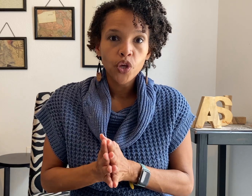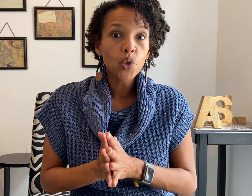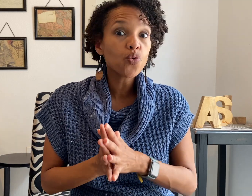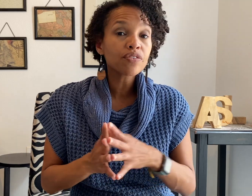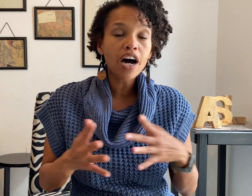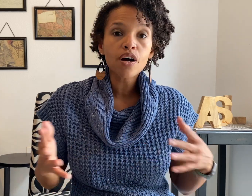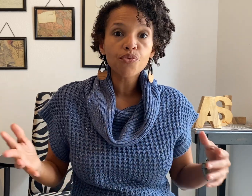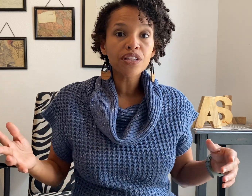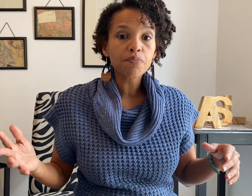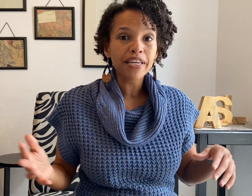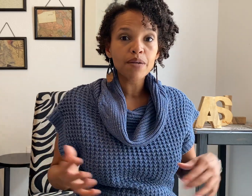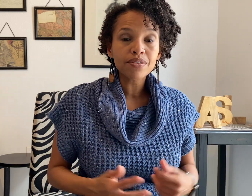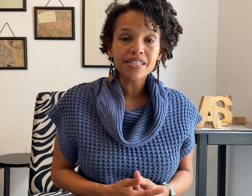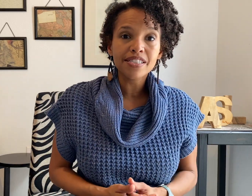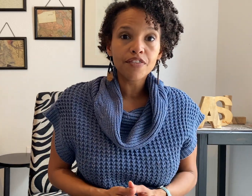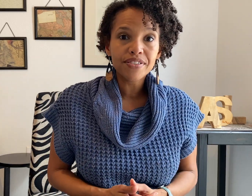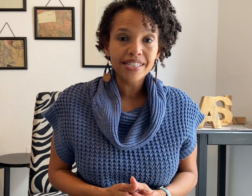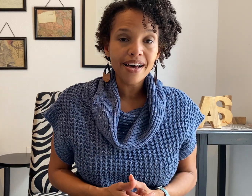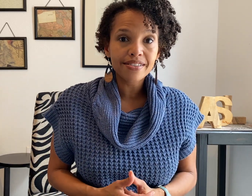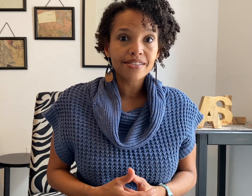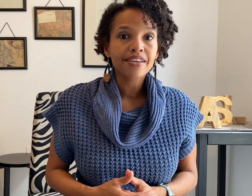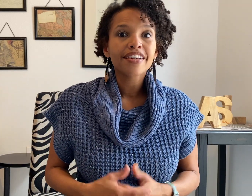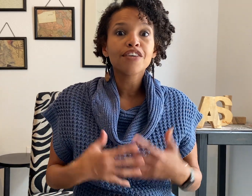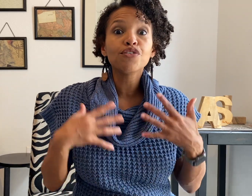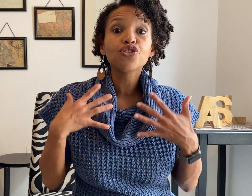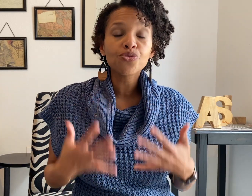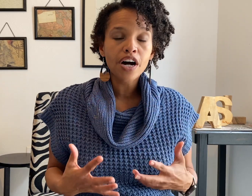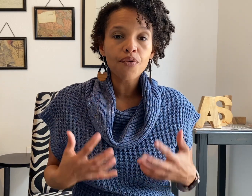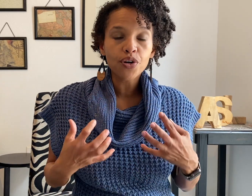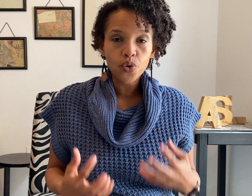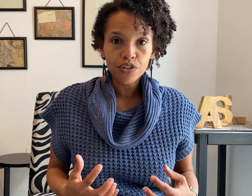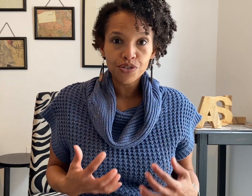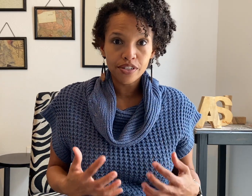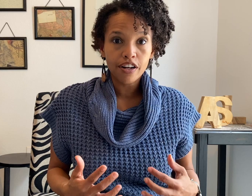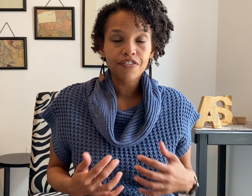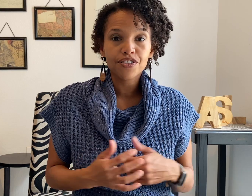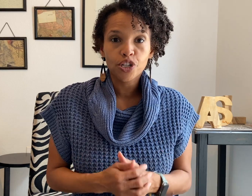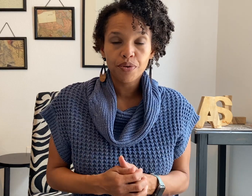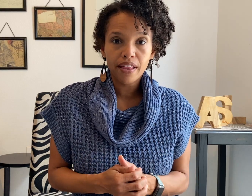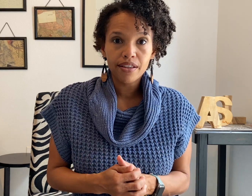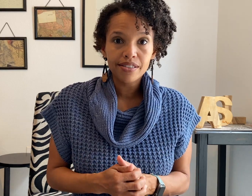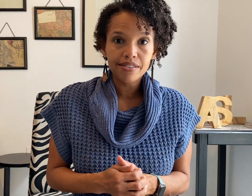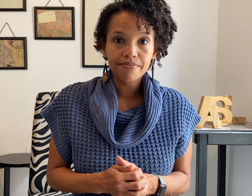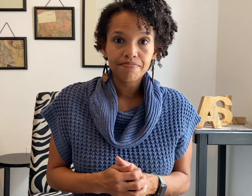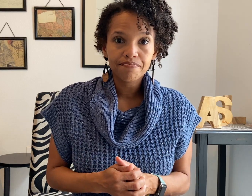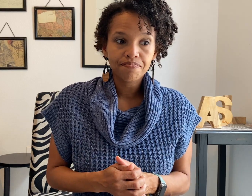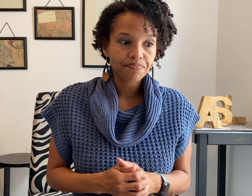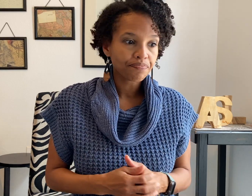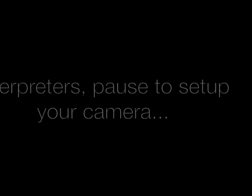will not really be able to self-assess if you do not record yourself interpreting this.